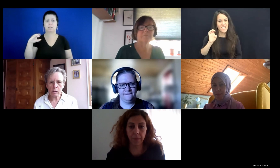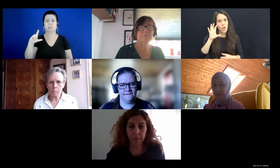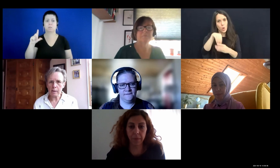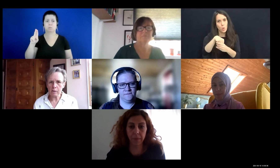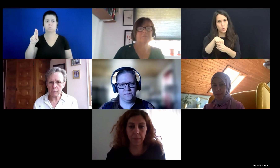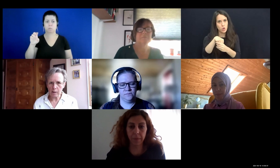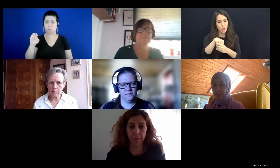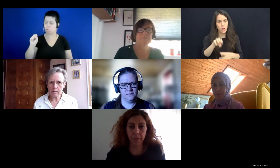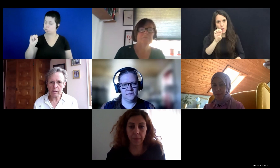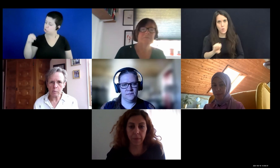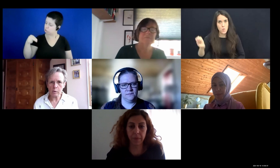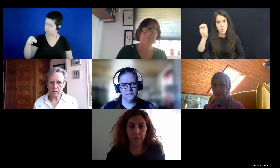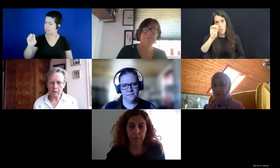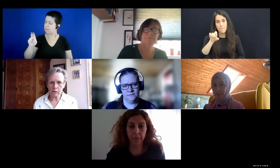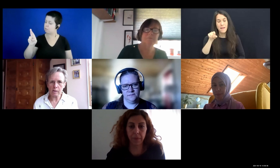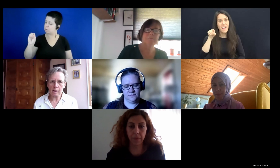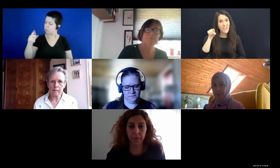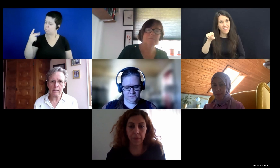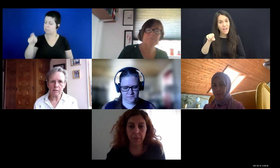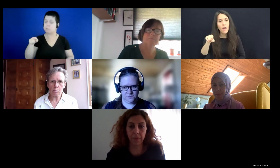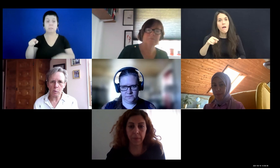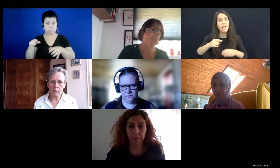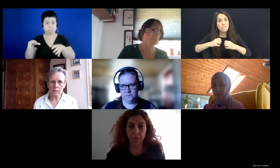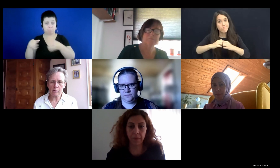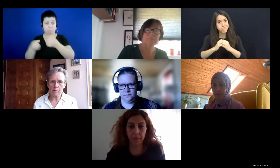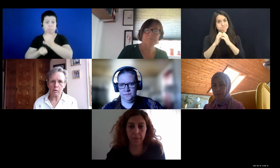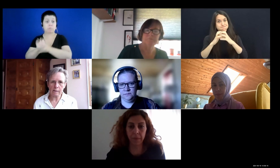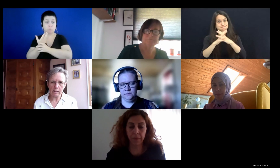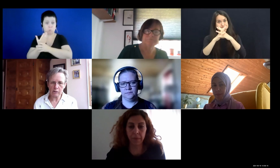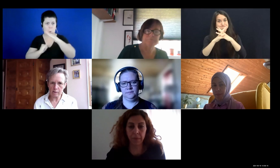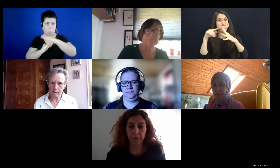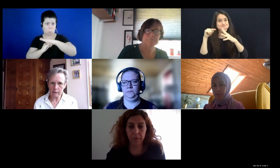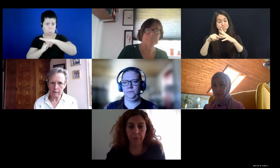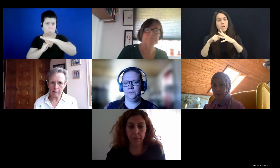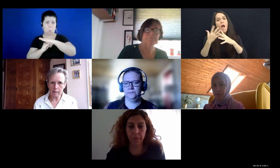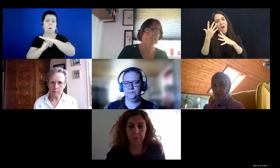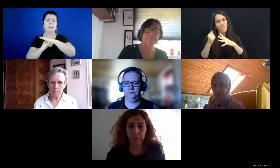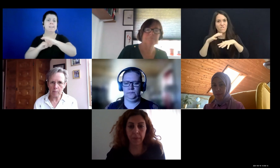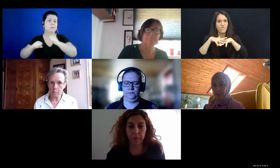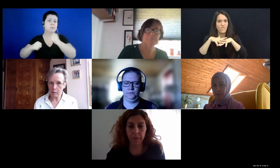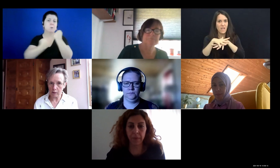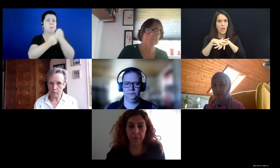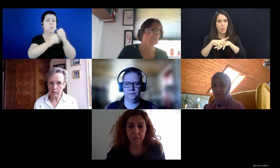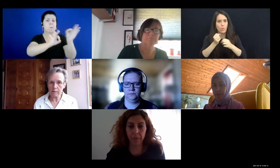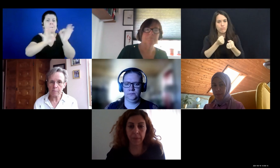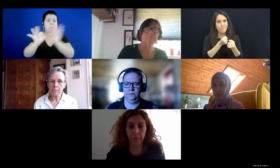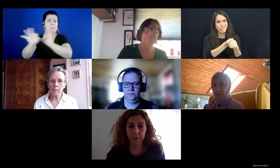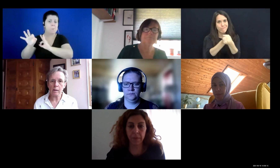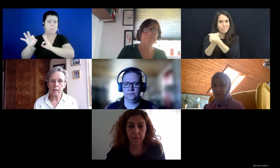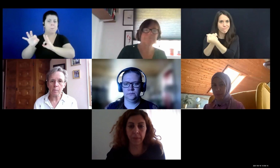Inclusion Europe is founded and works such that it supports organizations in member